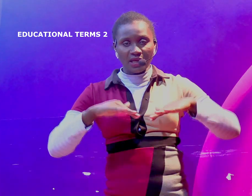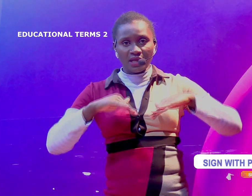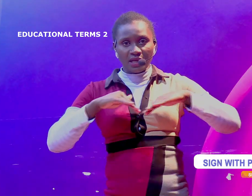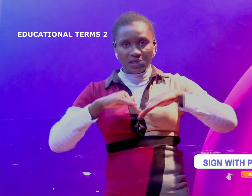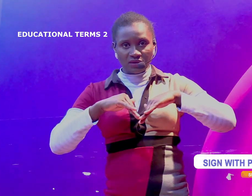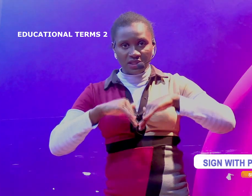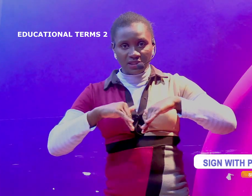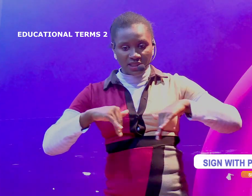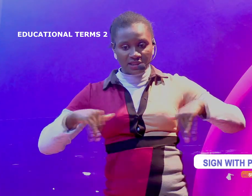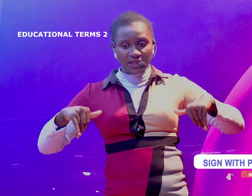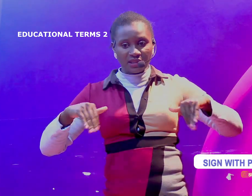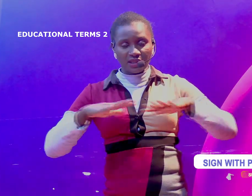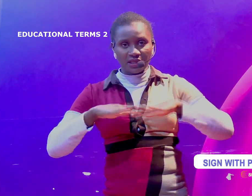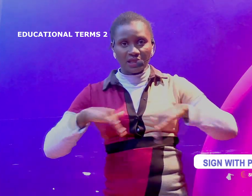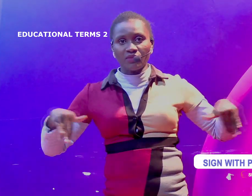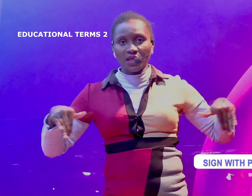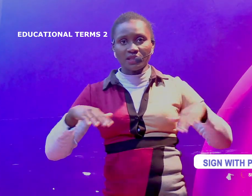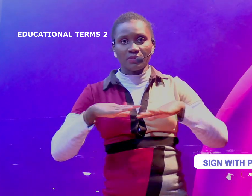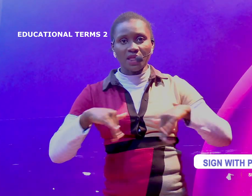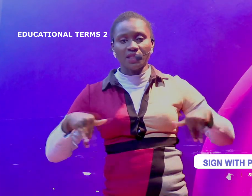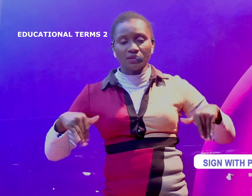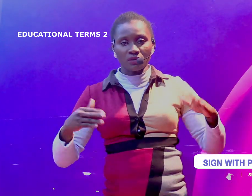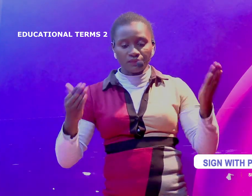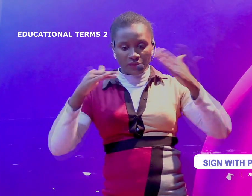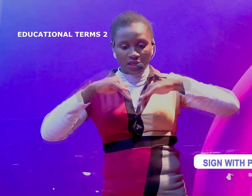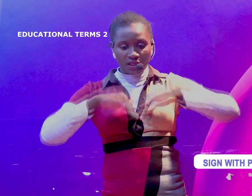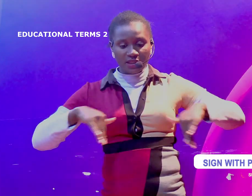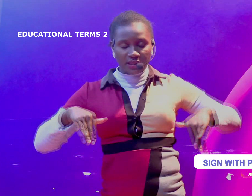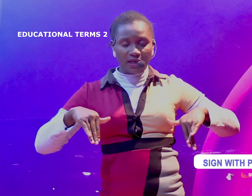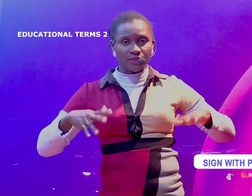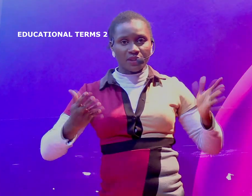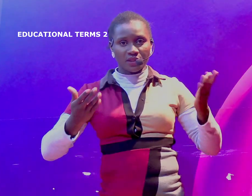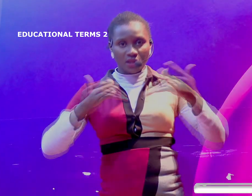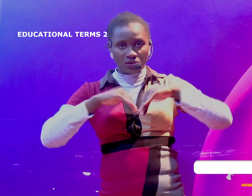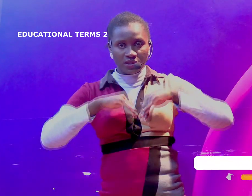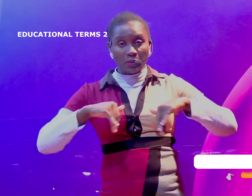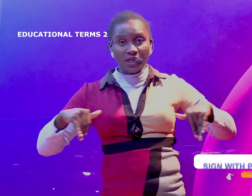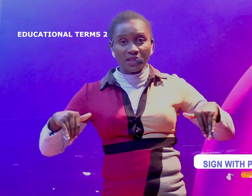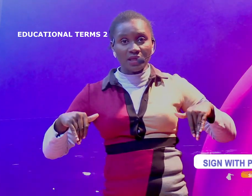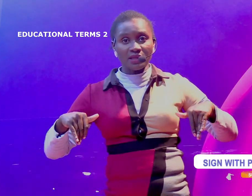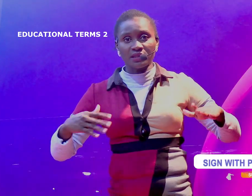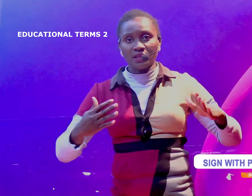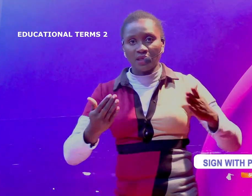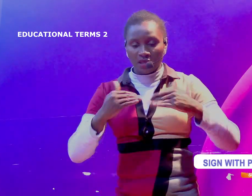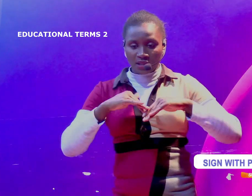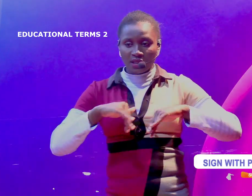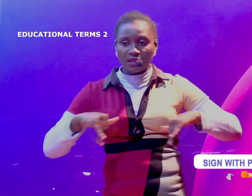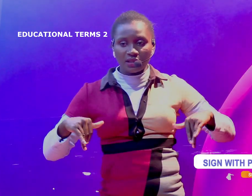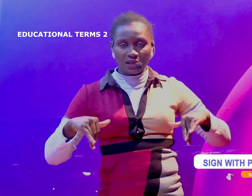and you just start interrupting something. So interrupt. You separate things.